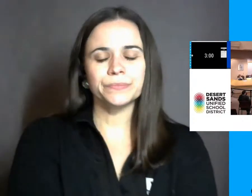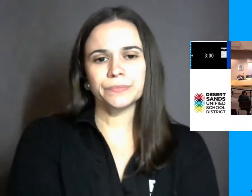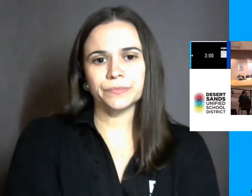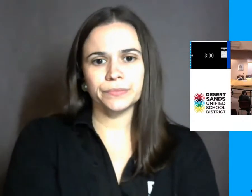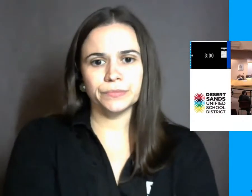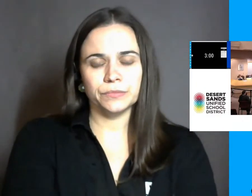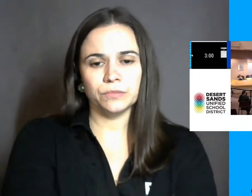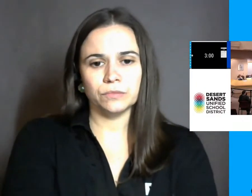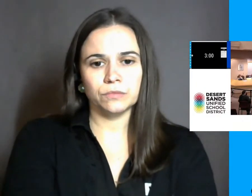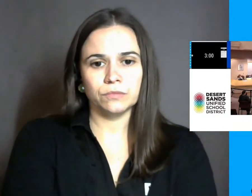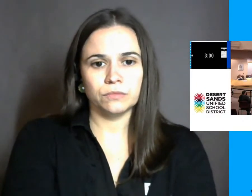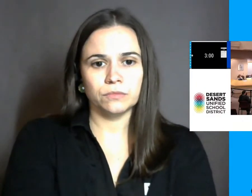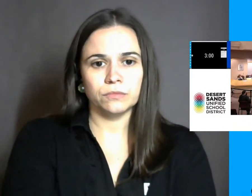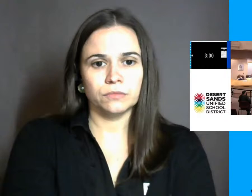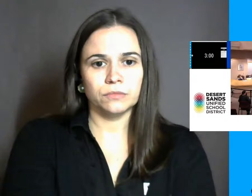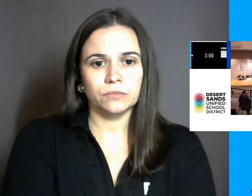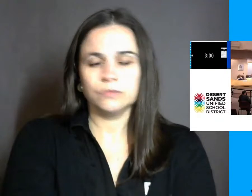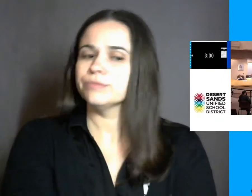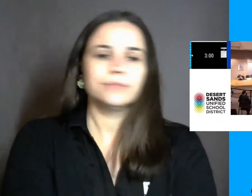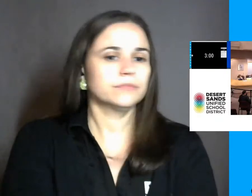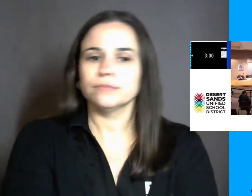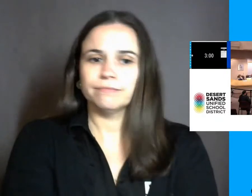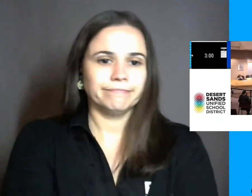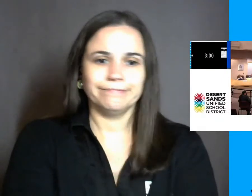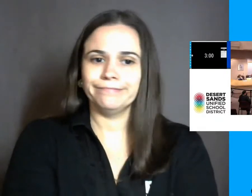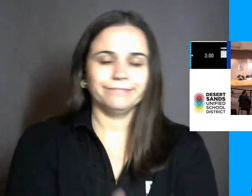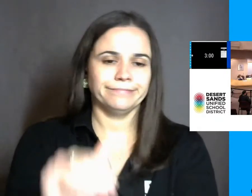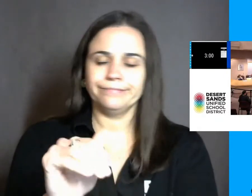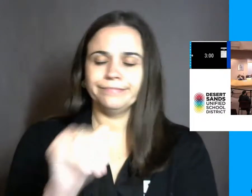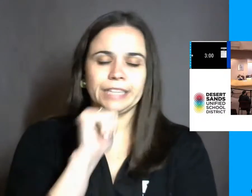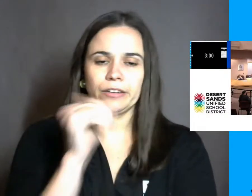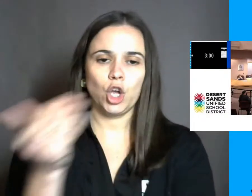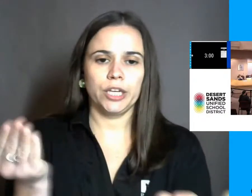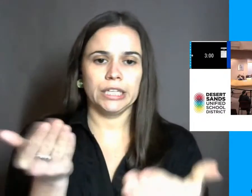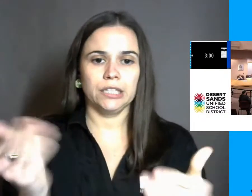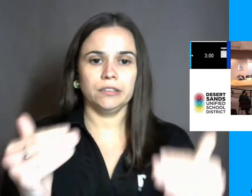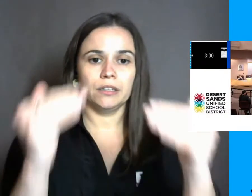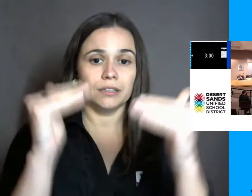Either. Okay. Next, Keith Lathrop.